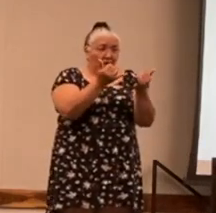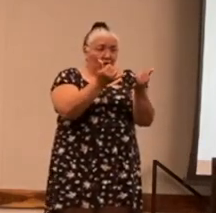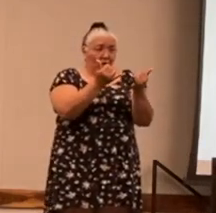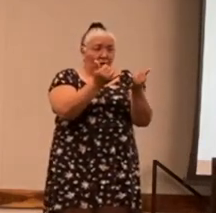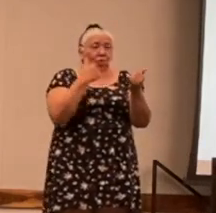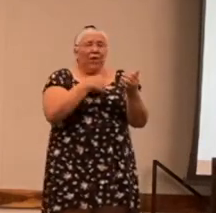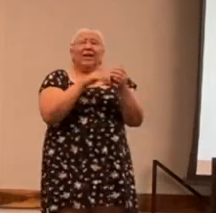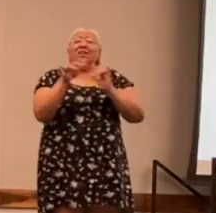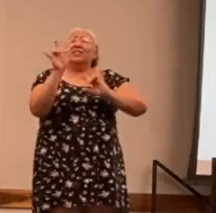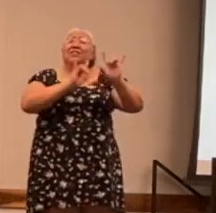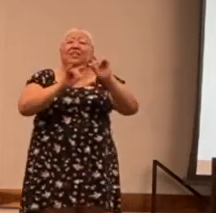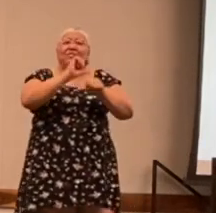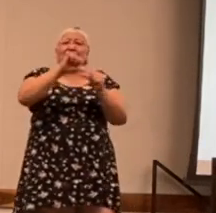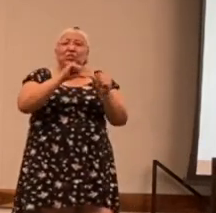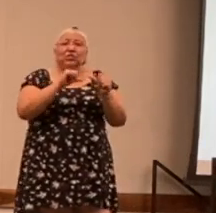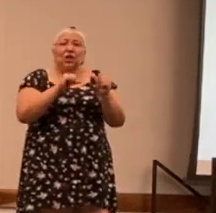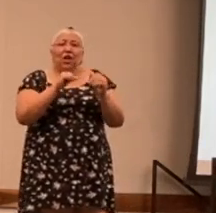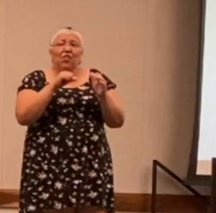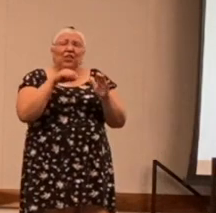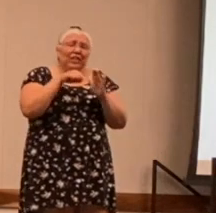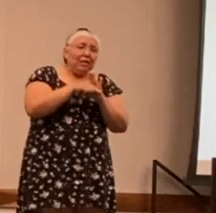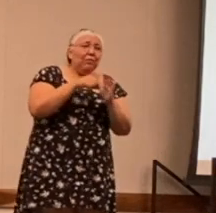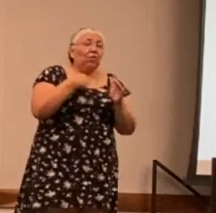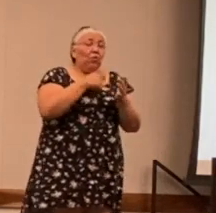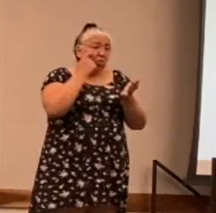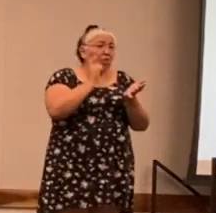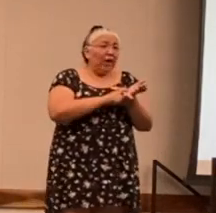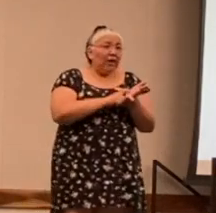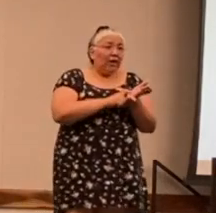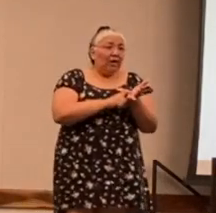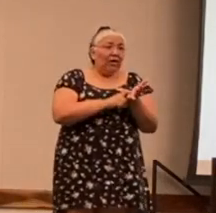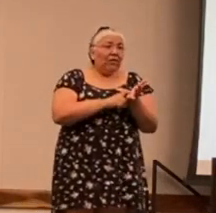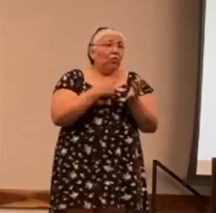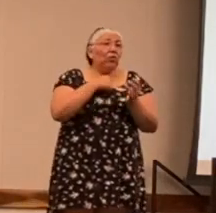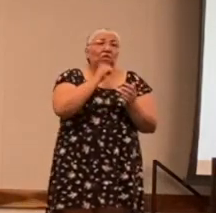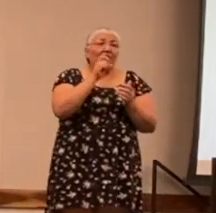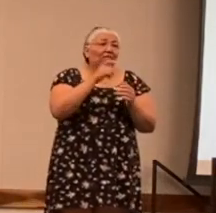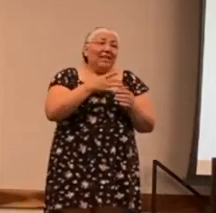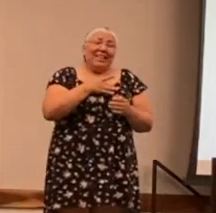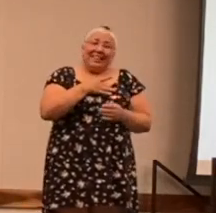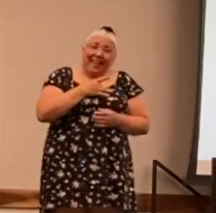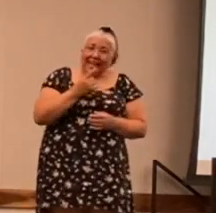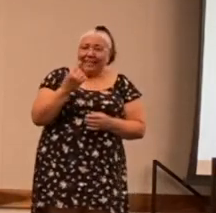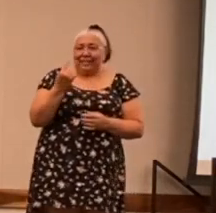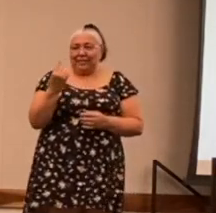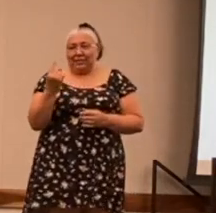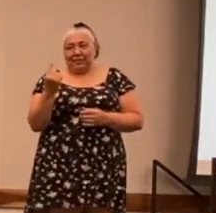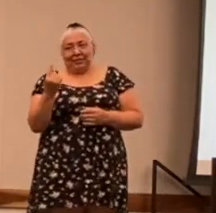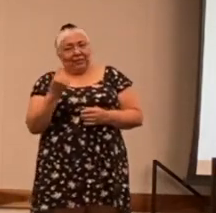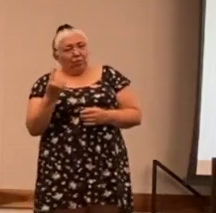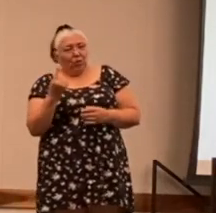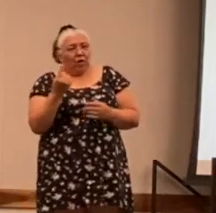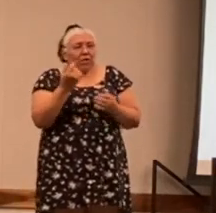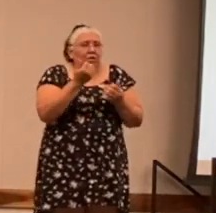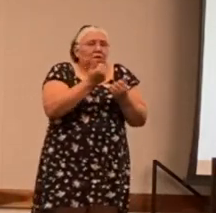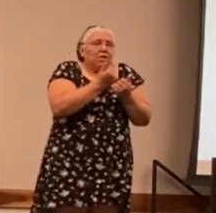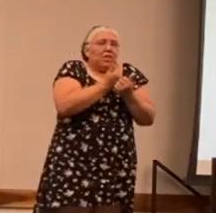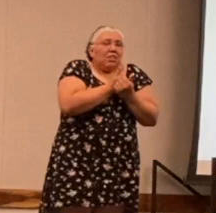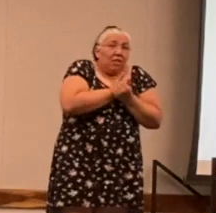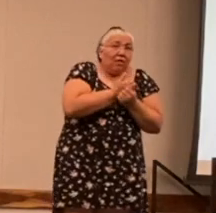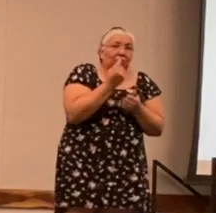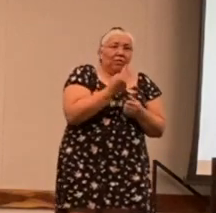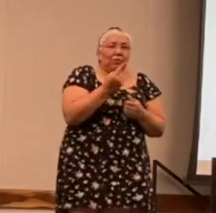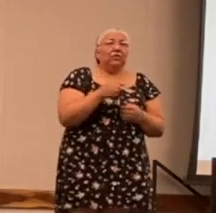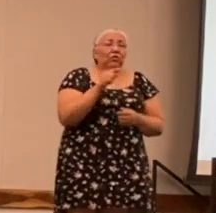We can love one another deeply once we recognize that we don't have to like someone to love someone.